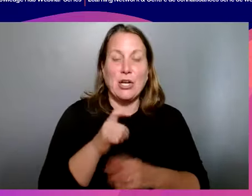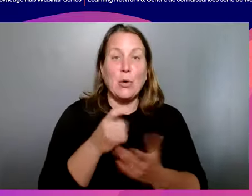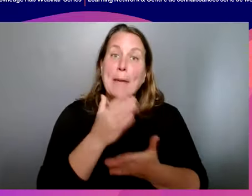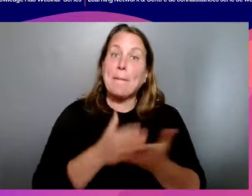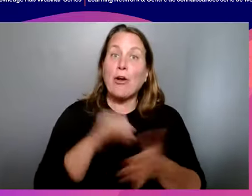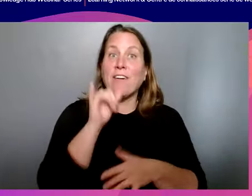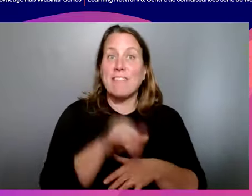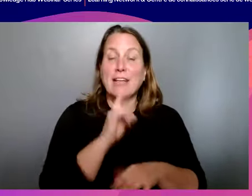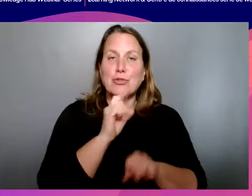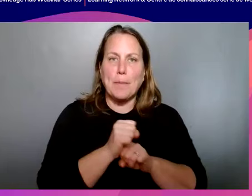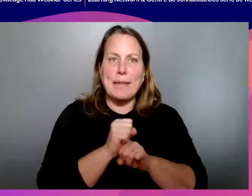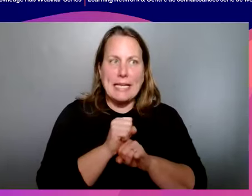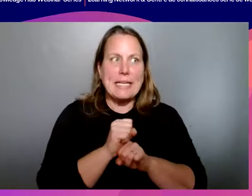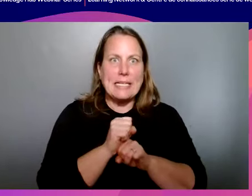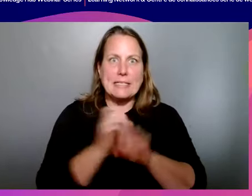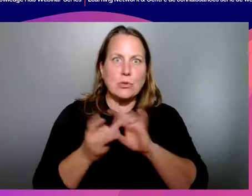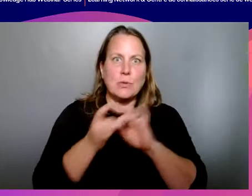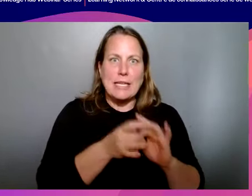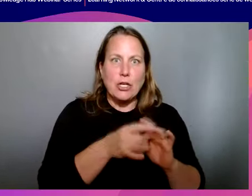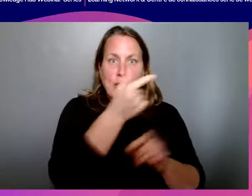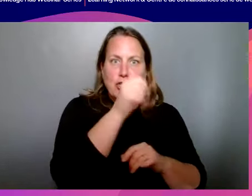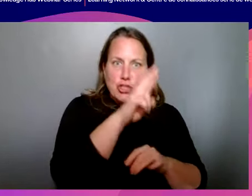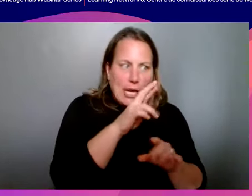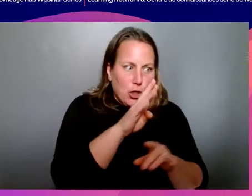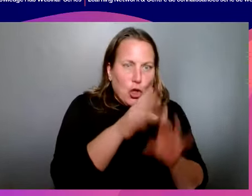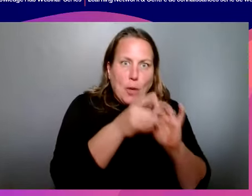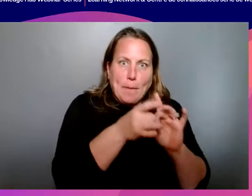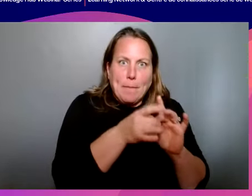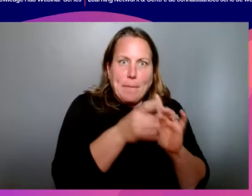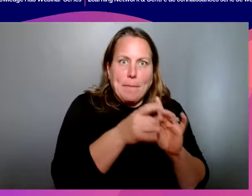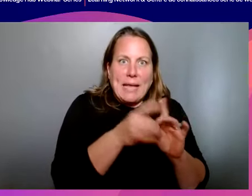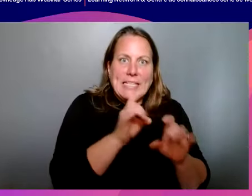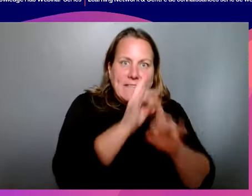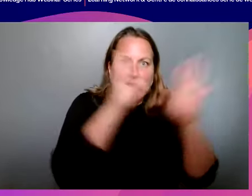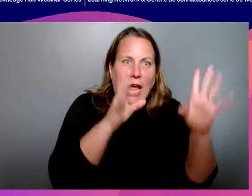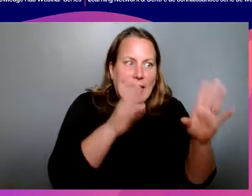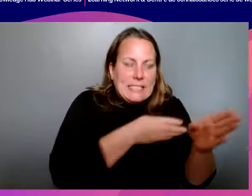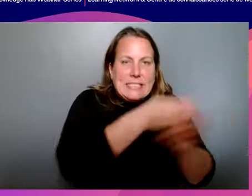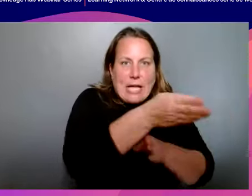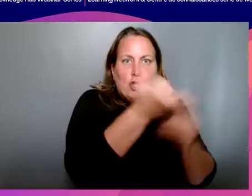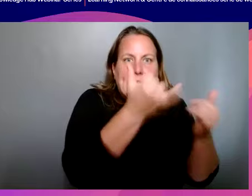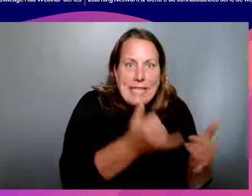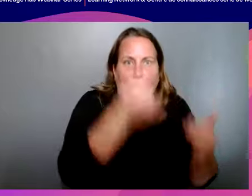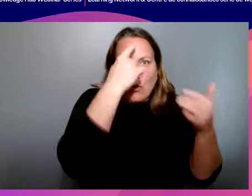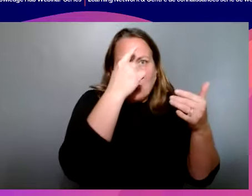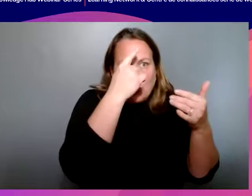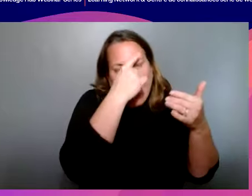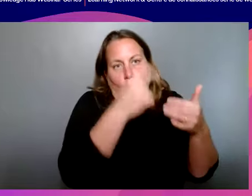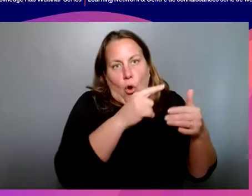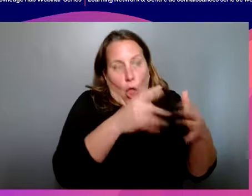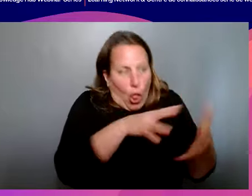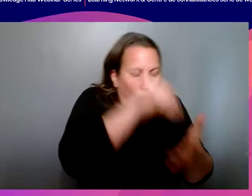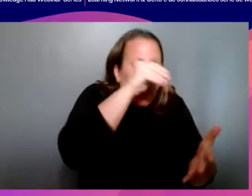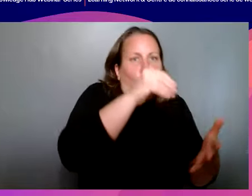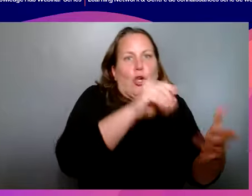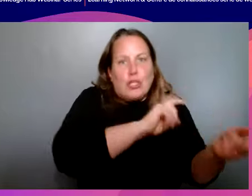that the field, the gender-based violence sector, has opened up to some degree, but there are still many challenges. And